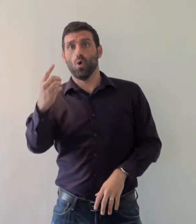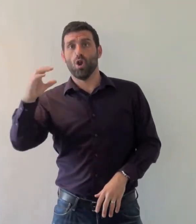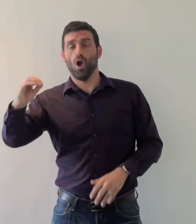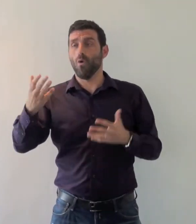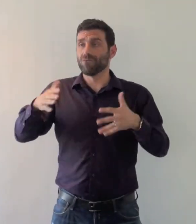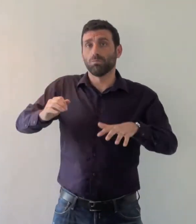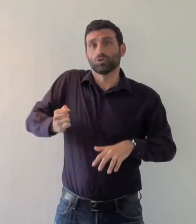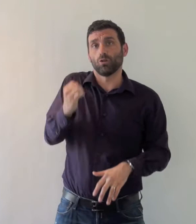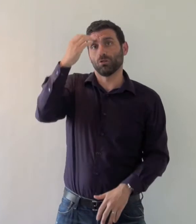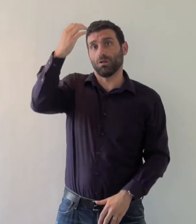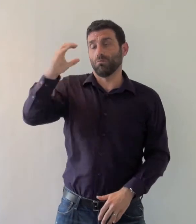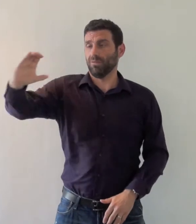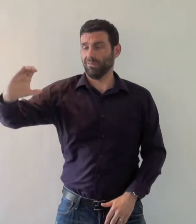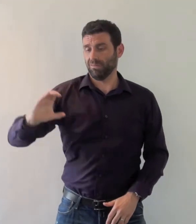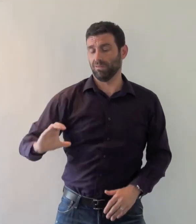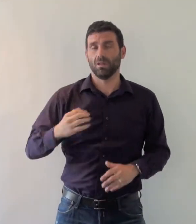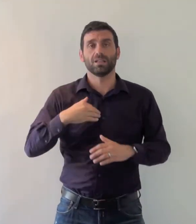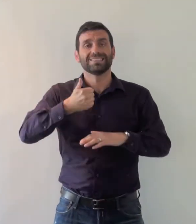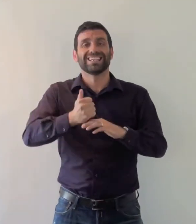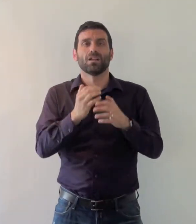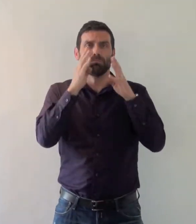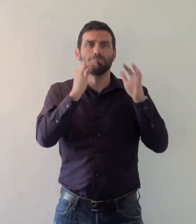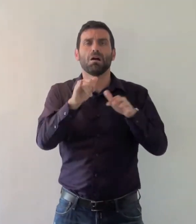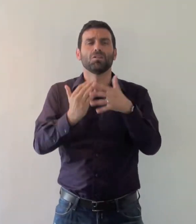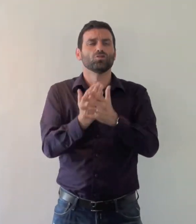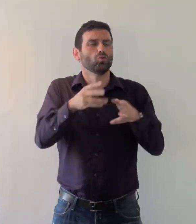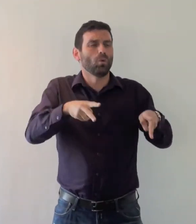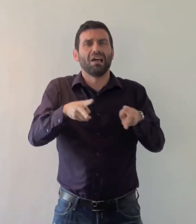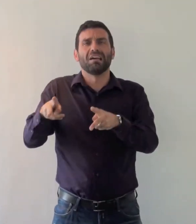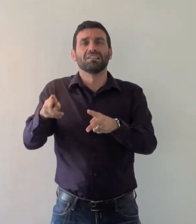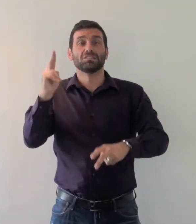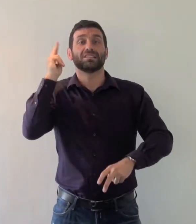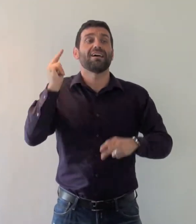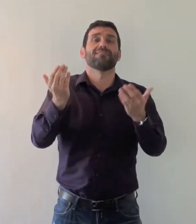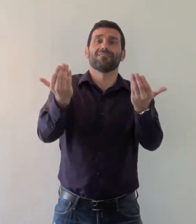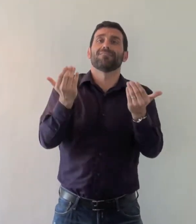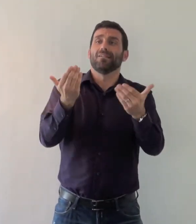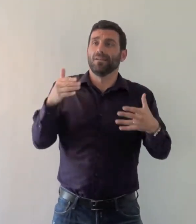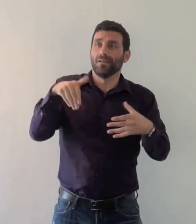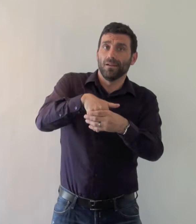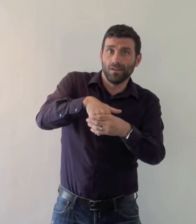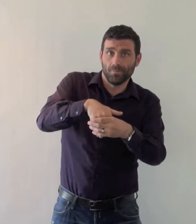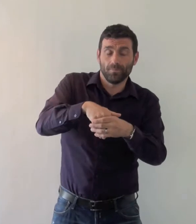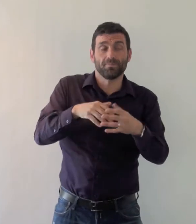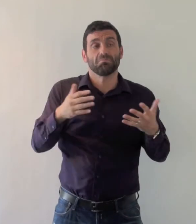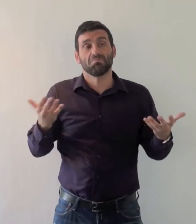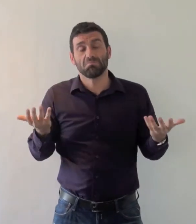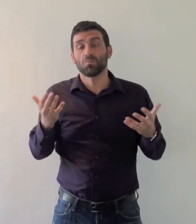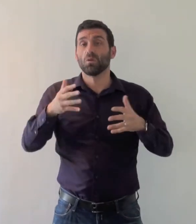members. In 2010, Deaf Action had received funding from the Scottish Government to work in Argyll and Bute to pilot new ways of working with people